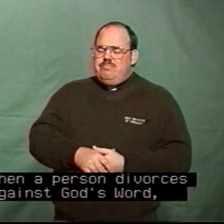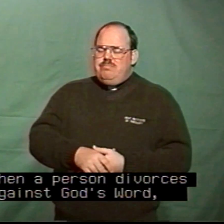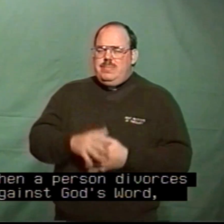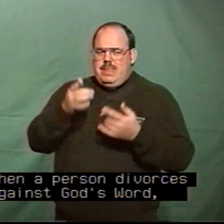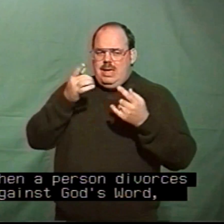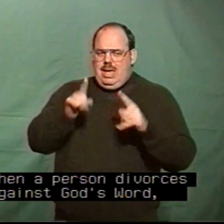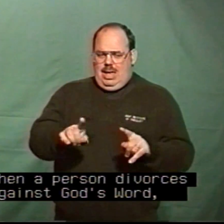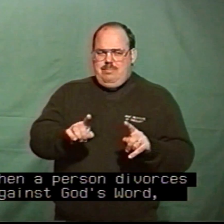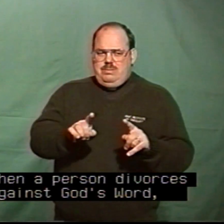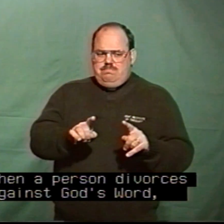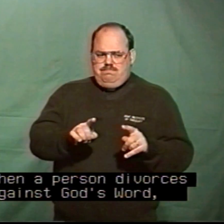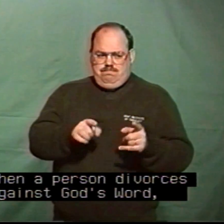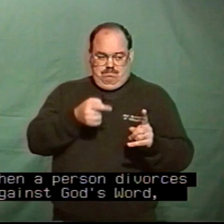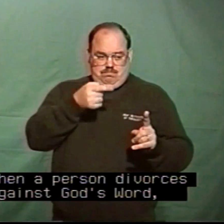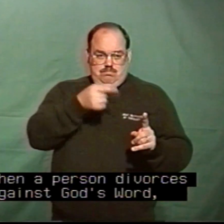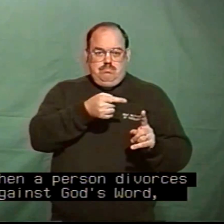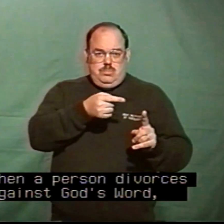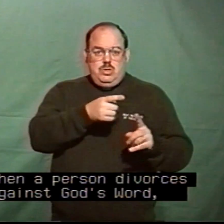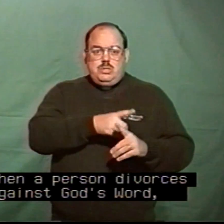When a person divorces against God's word,